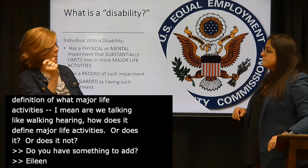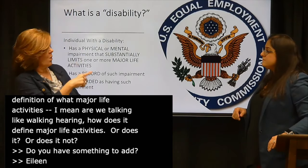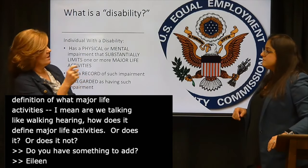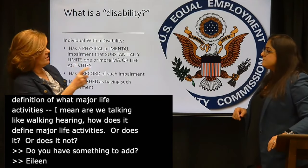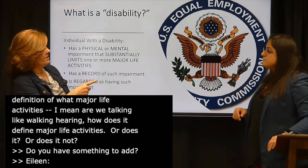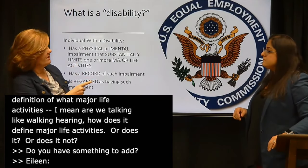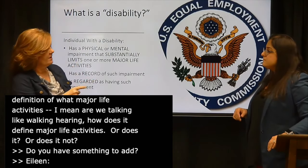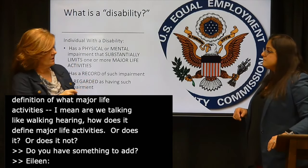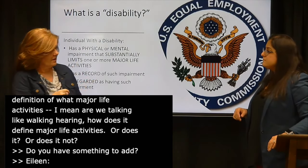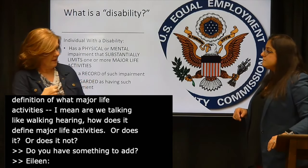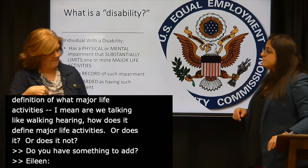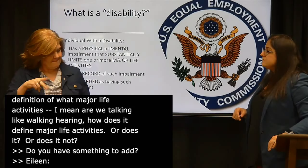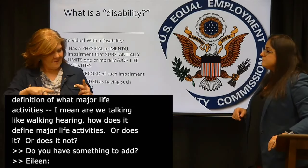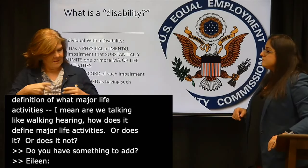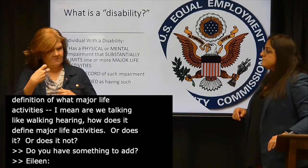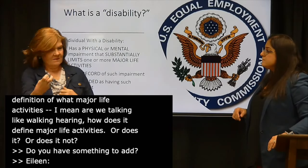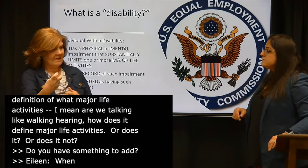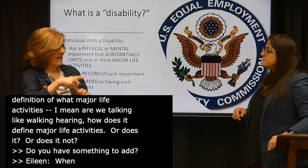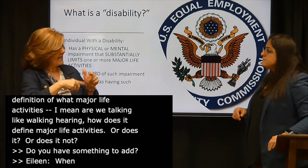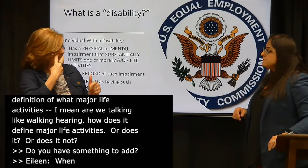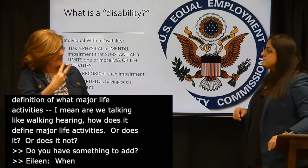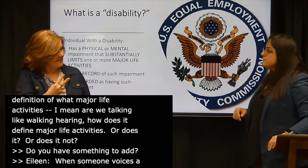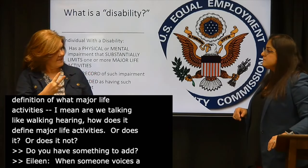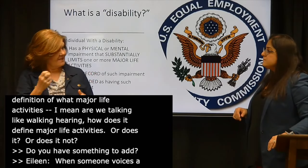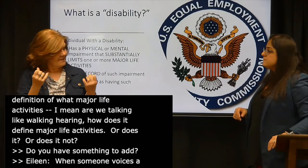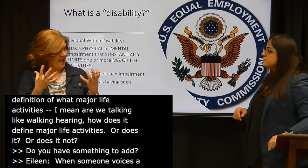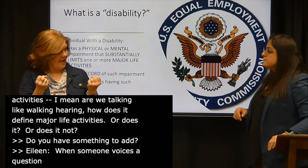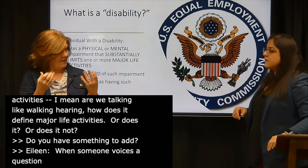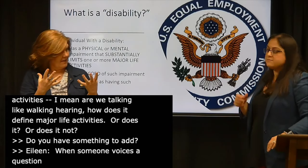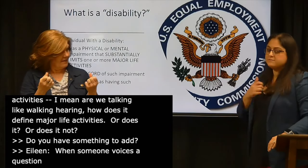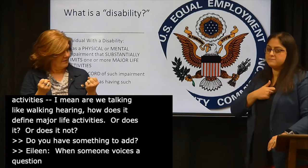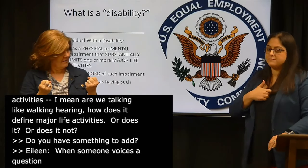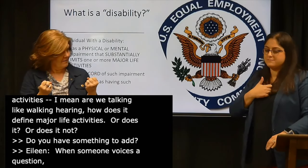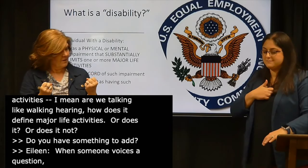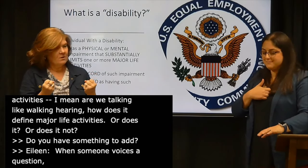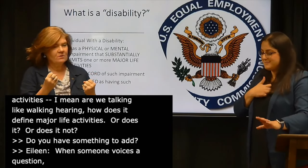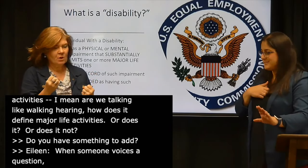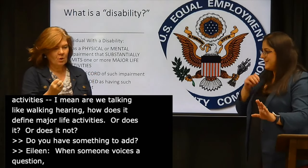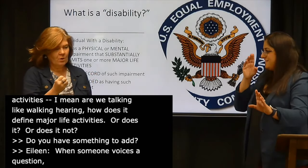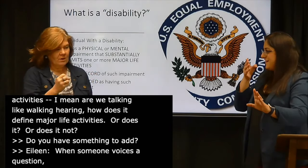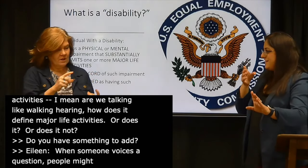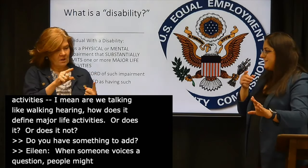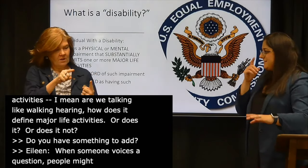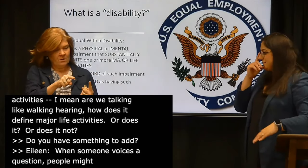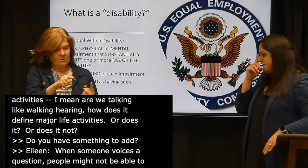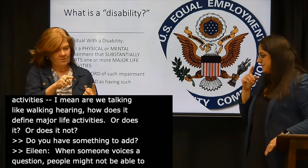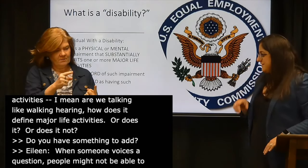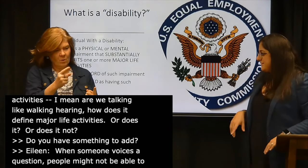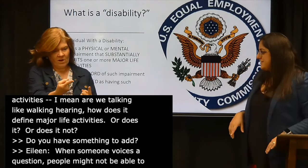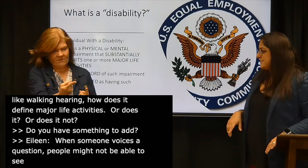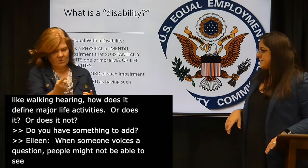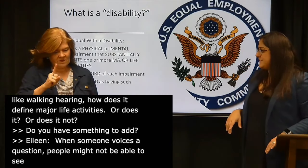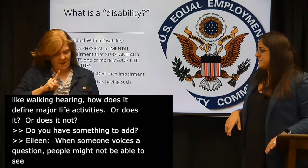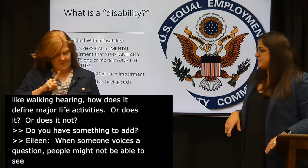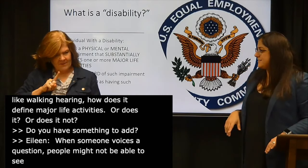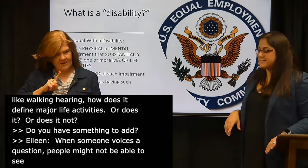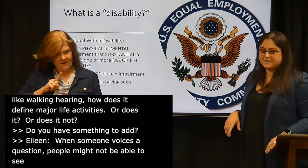When someone voices a question, people might not be able to see the sign. So